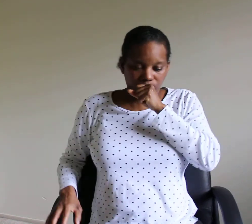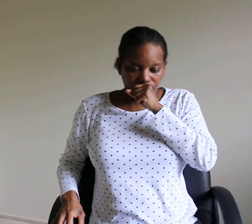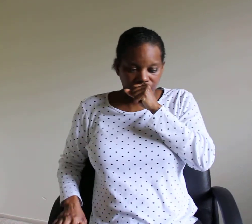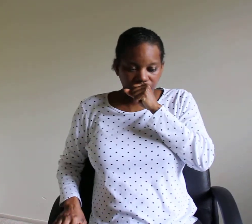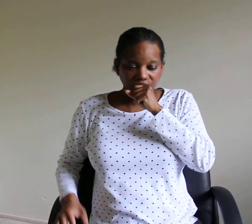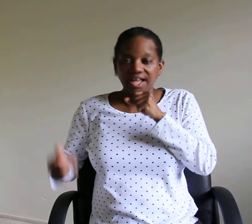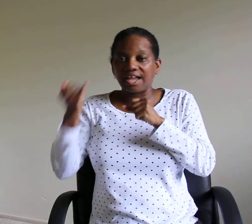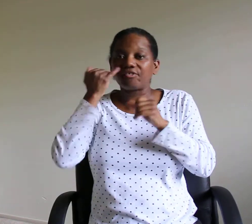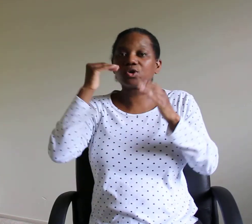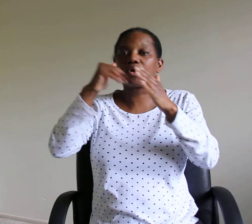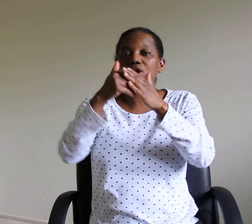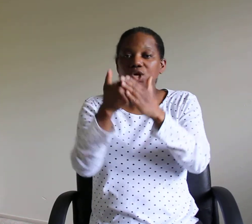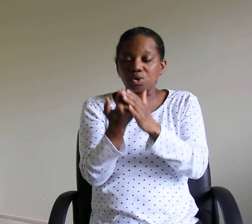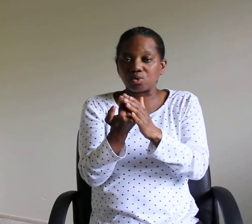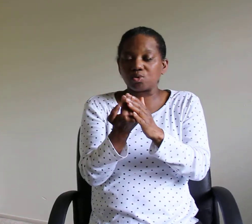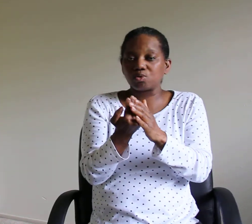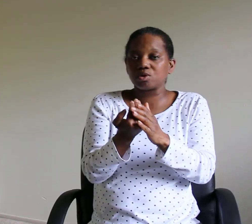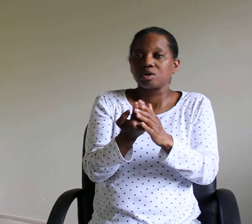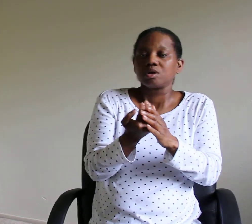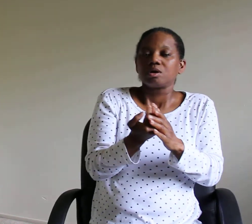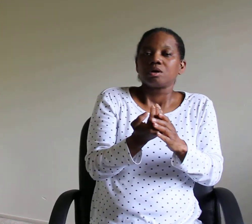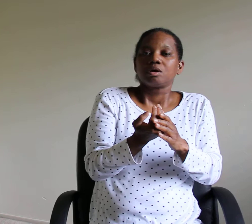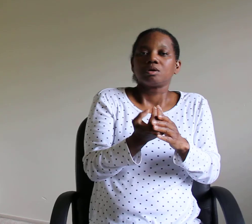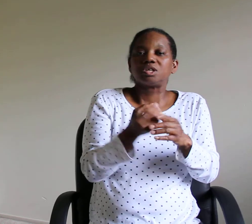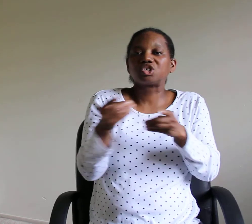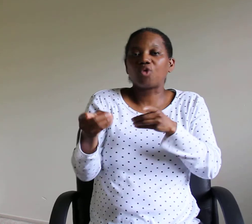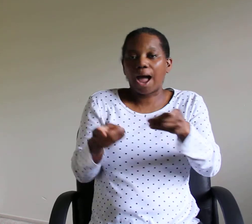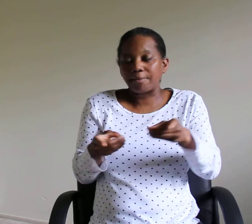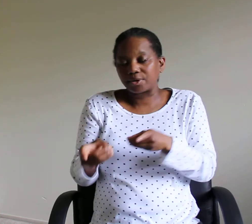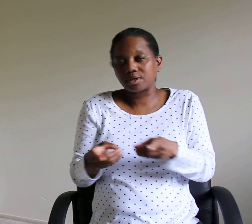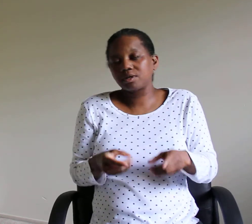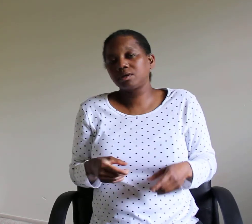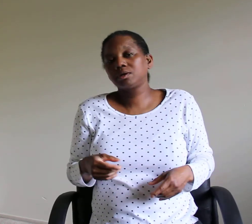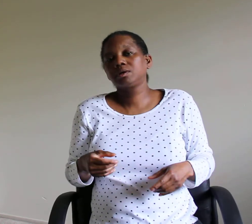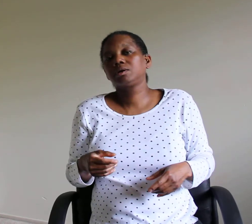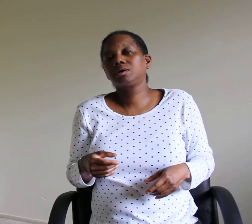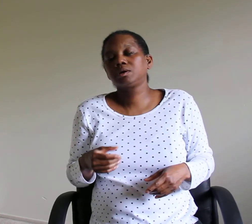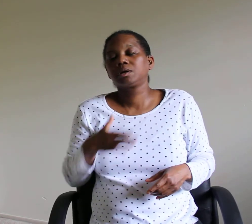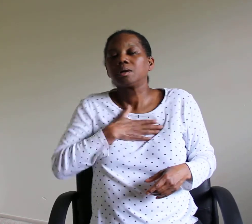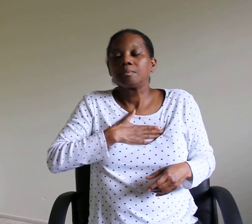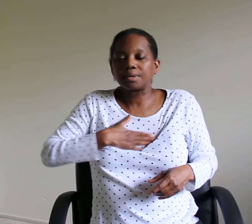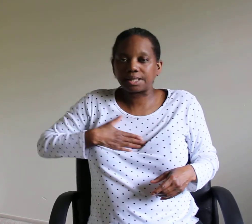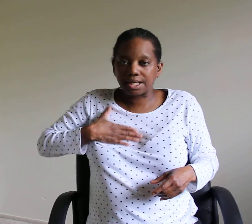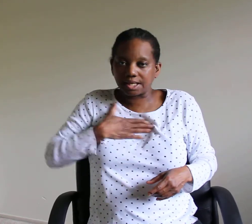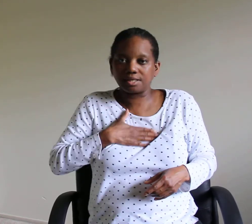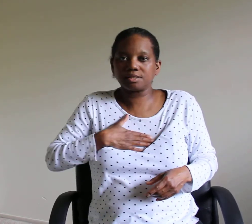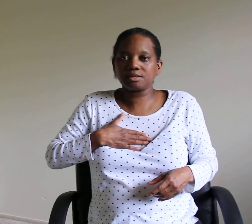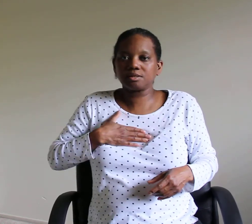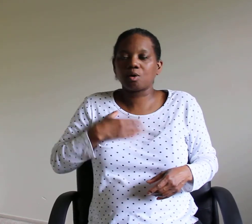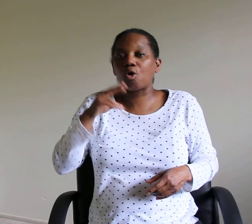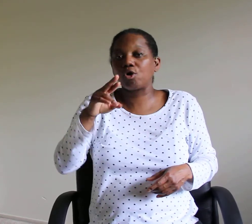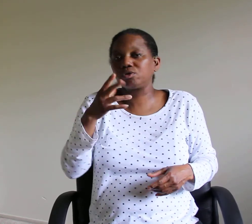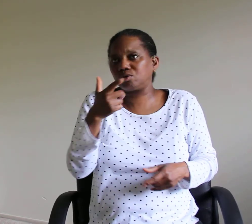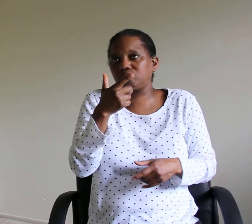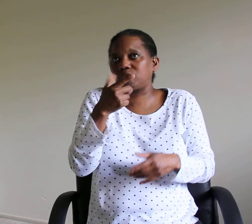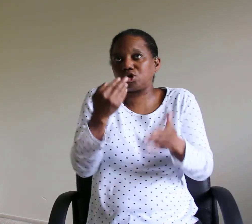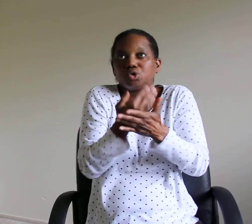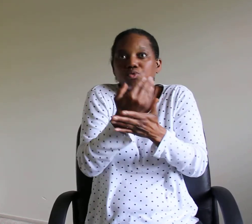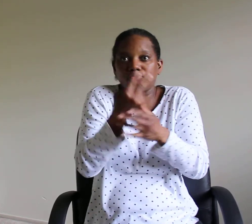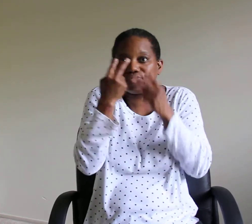If you are a new subscriber, please, or you, a new